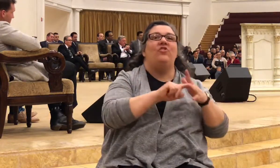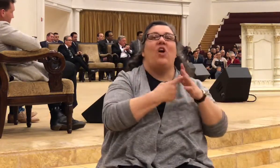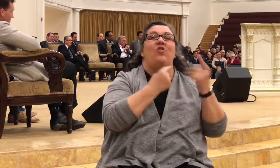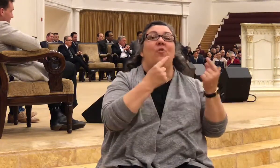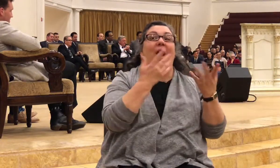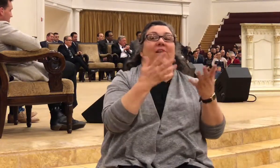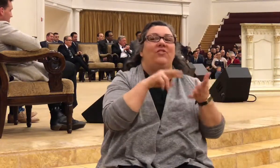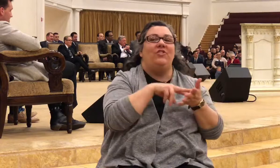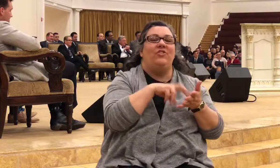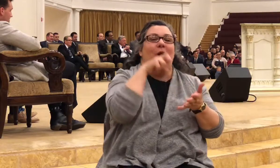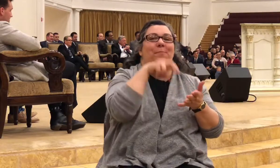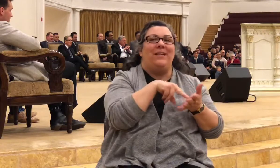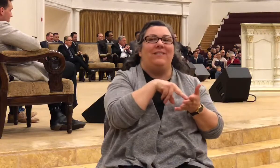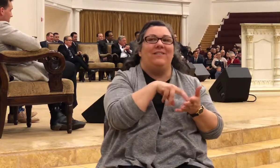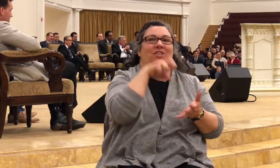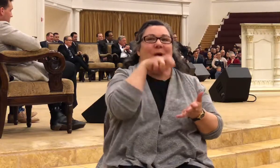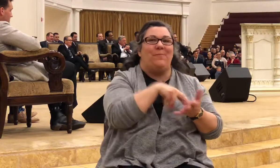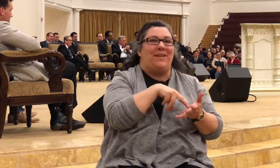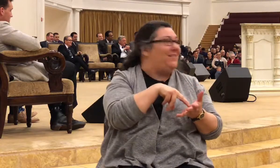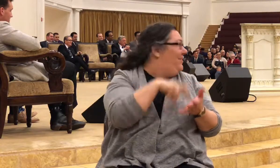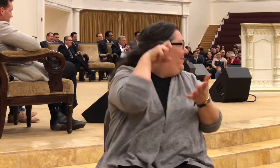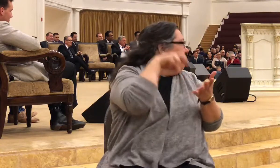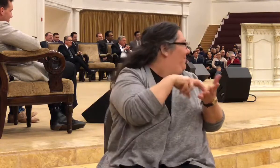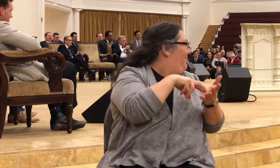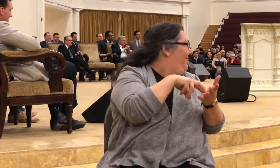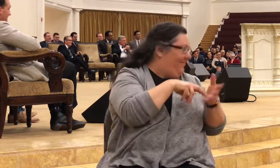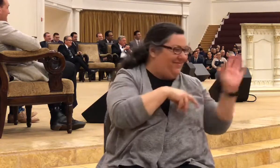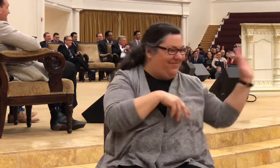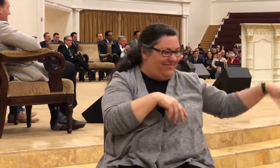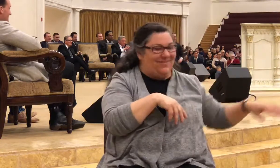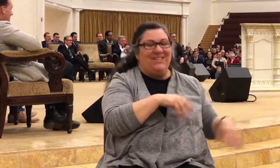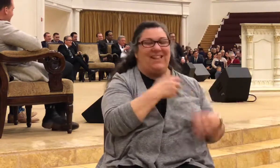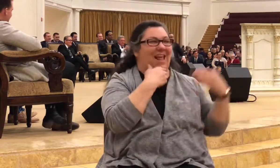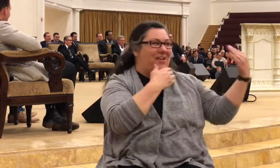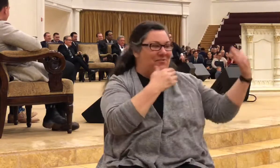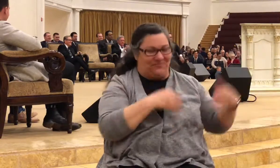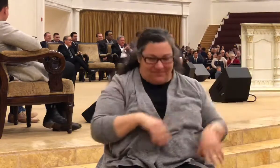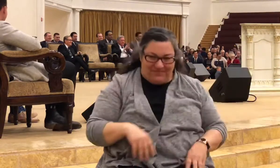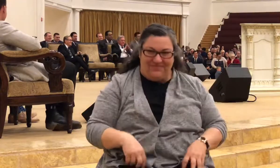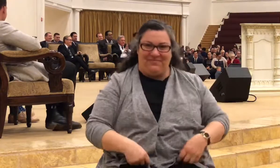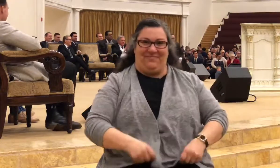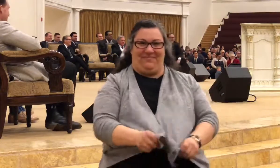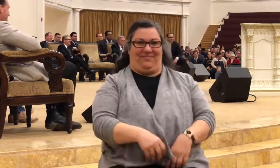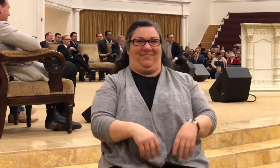there you go. She's just jumping. Thank you. Just give him a round of applause. You can sit down now.